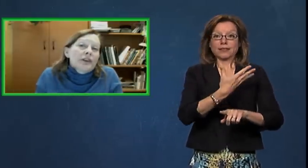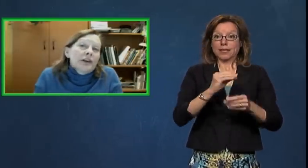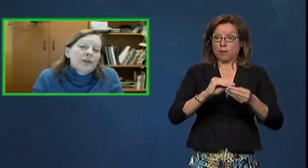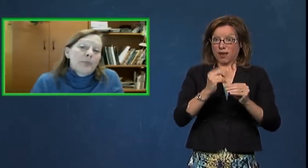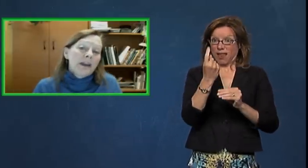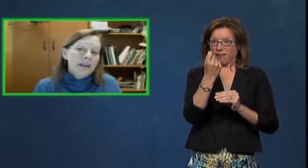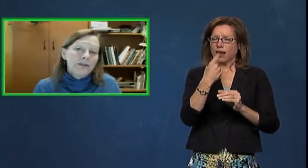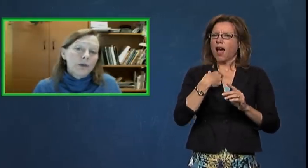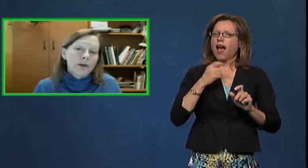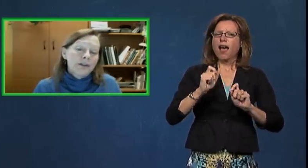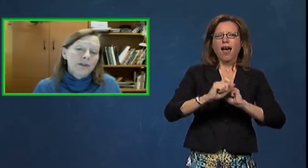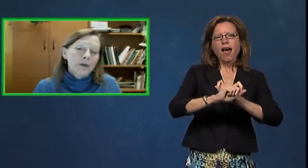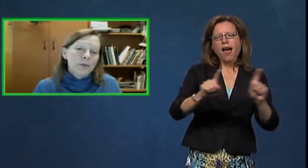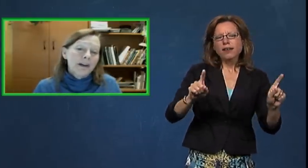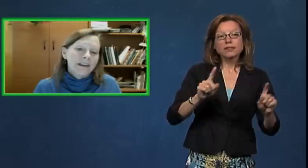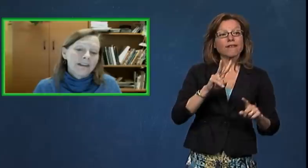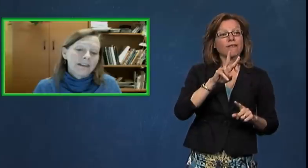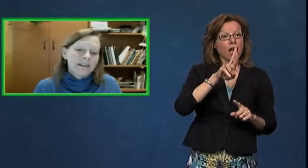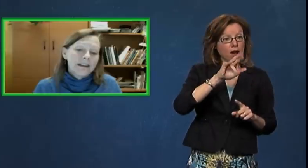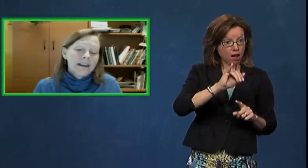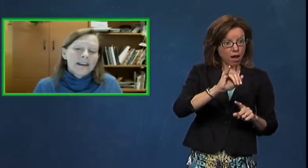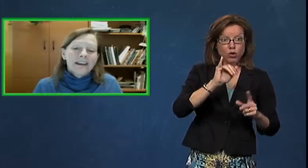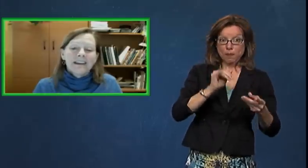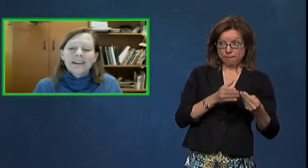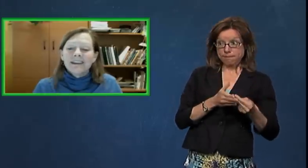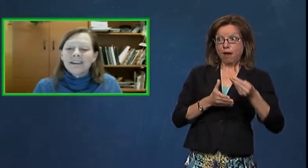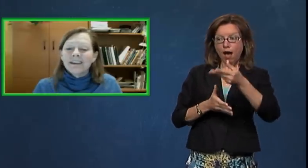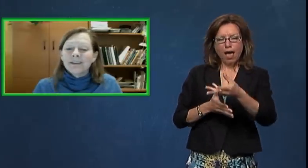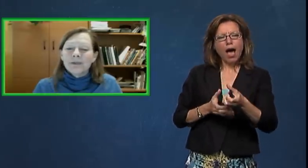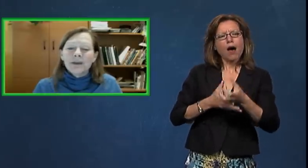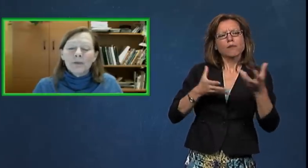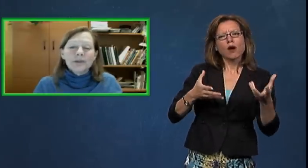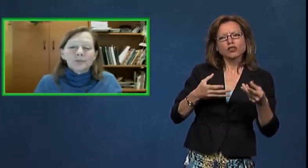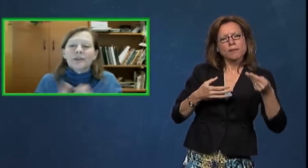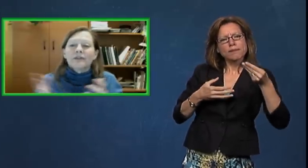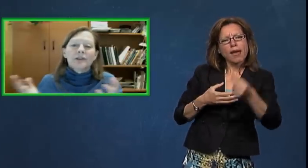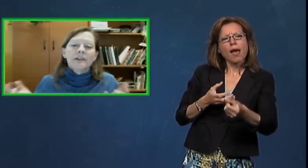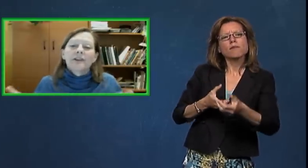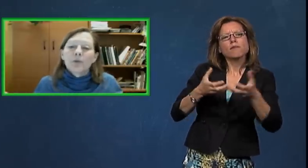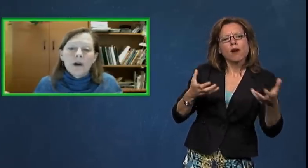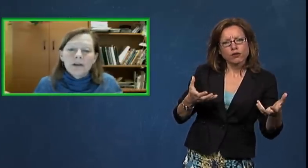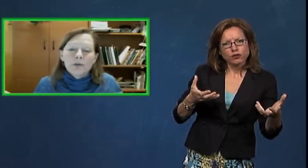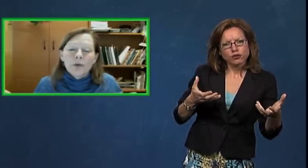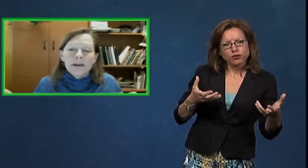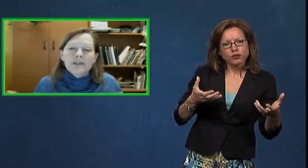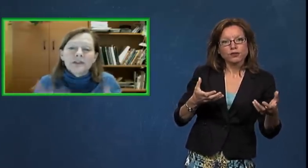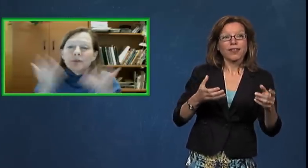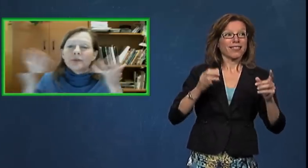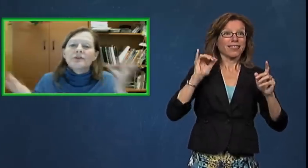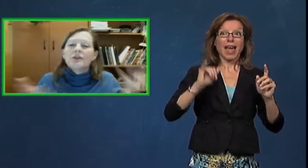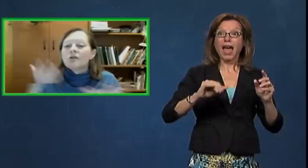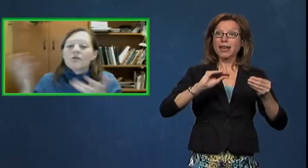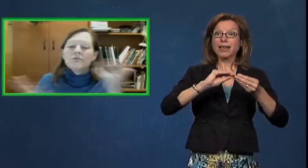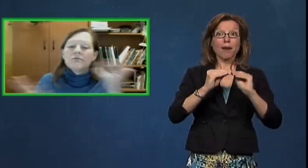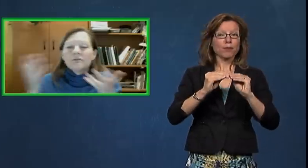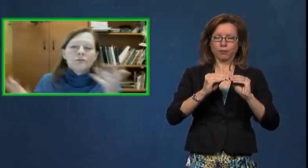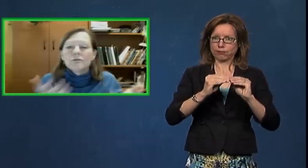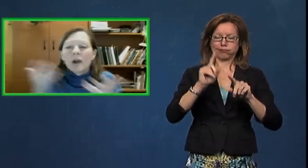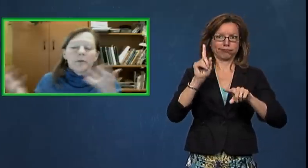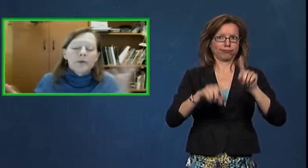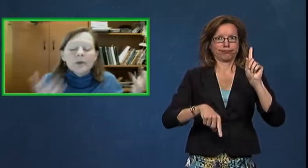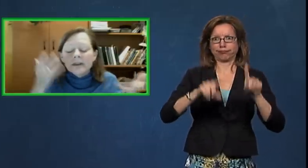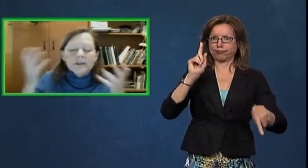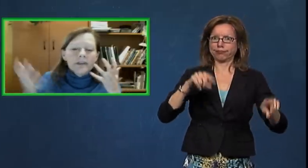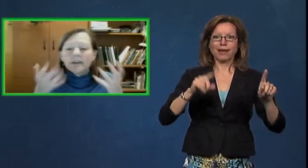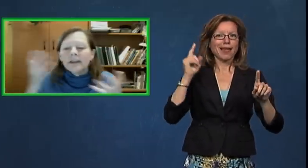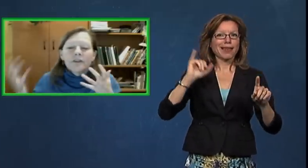much are you paying for it if you're buying it? And the numbers sort of looked like the Wild West. There was no rhyme